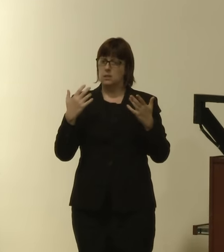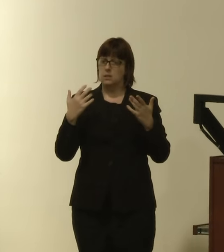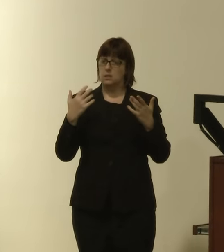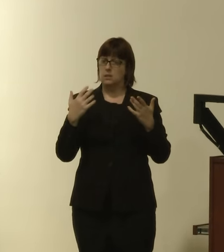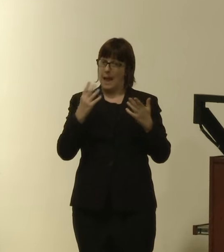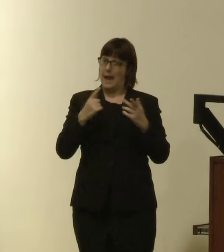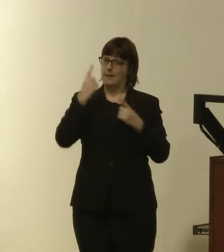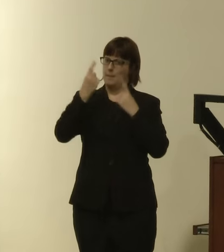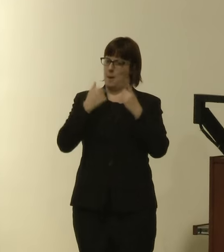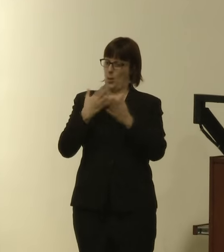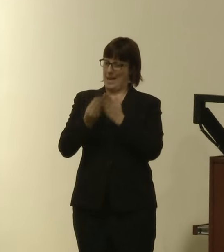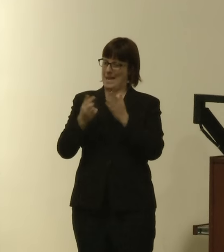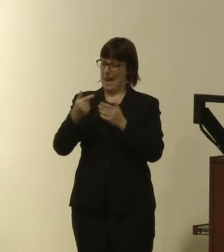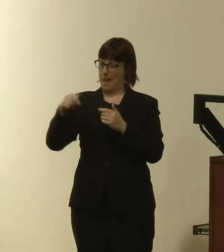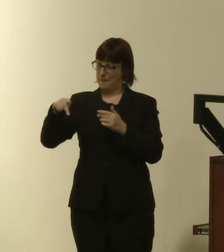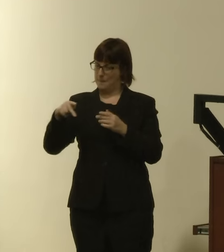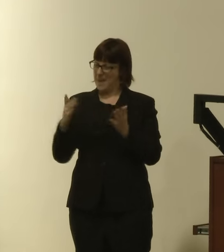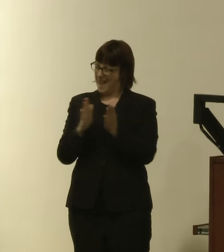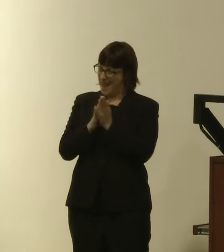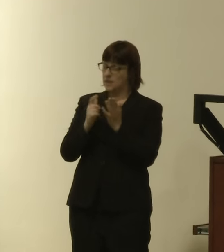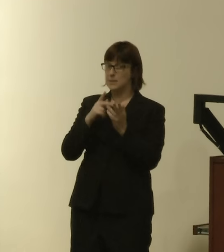But just ask what makes people